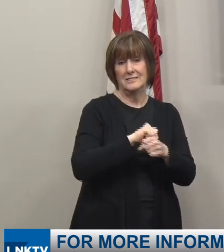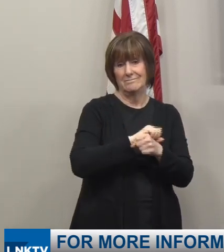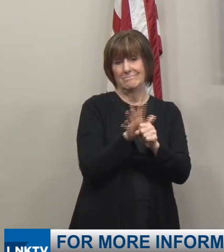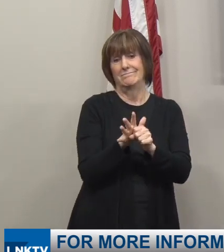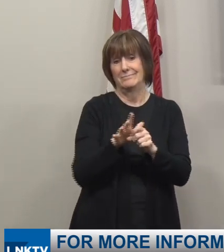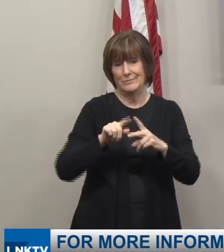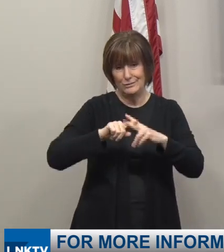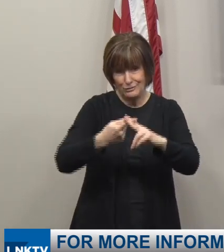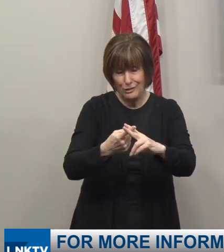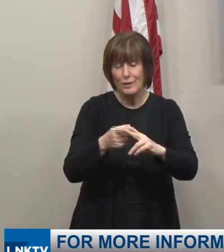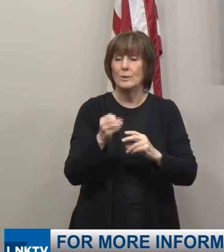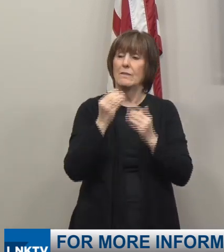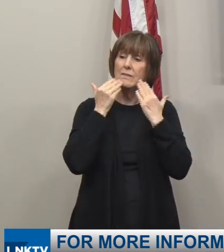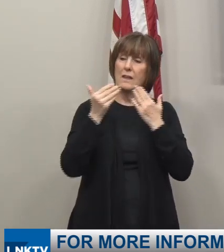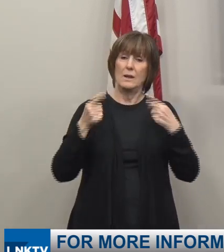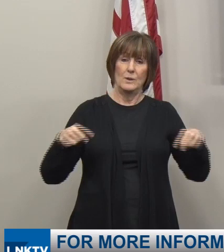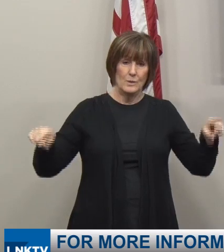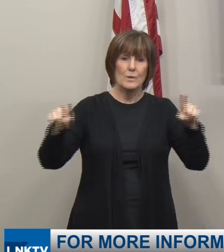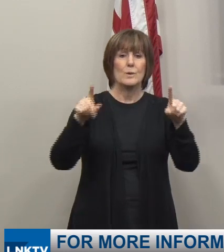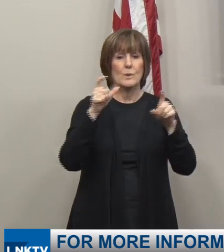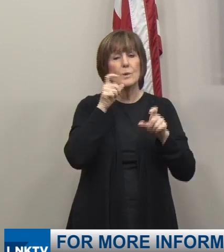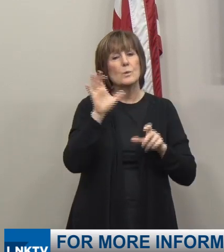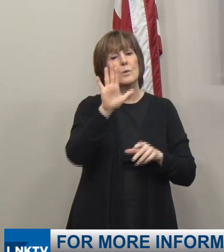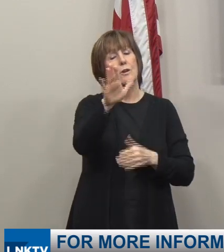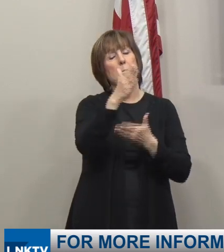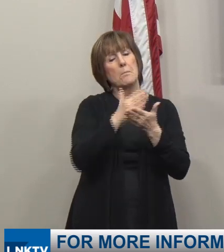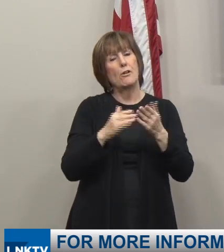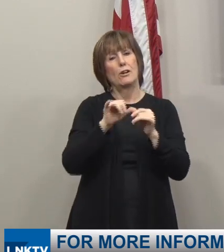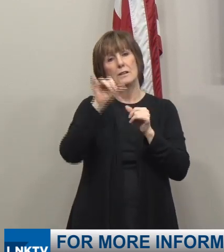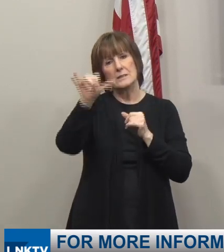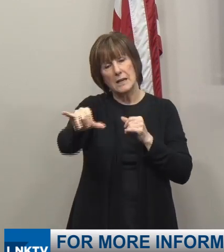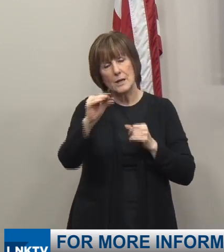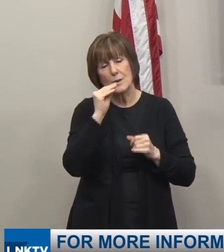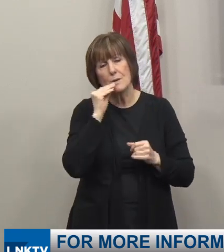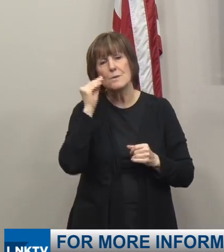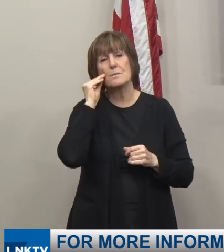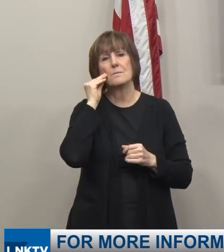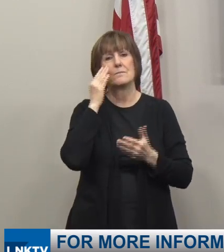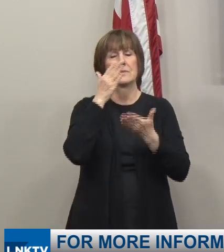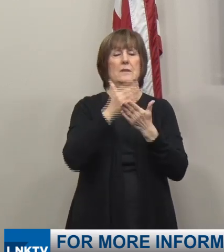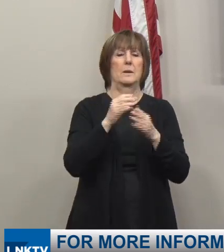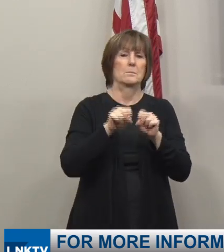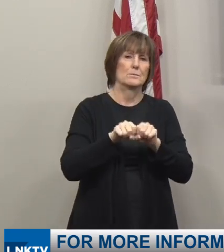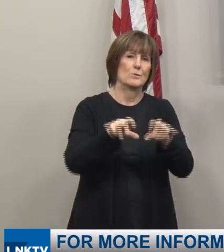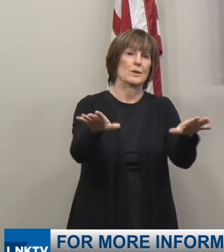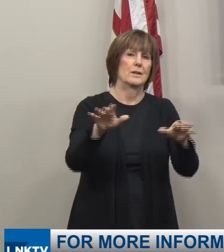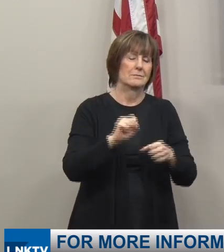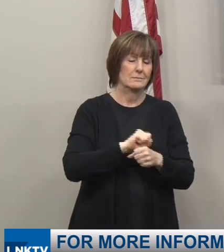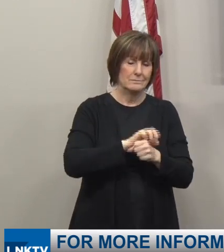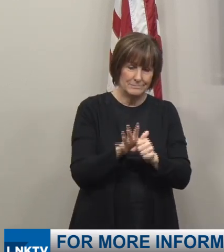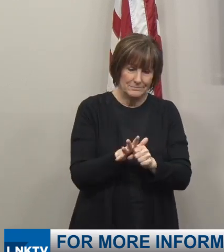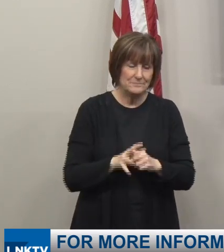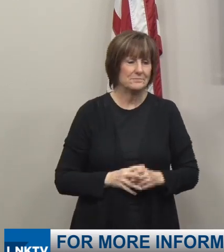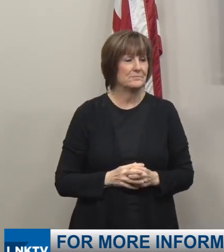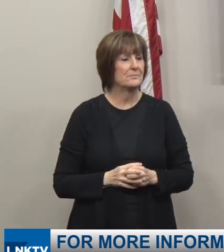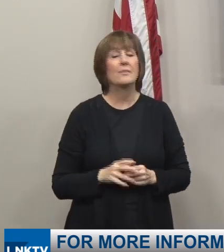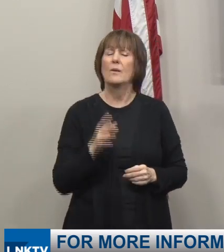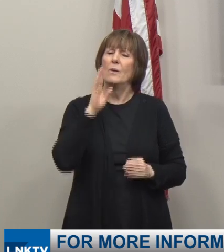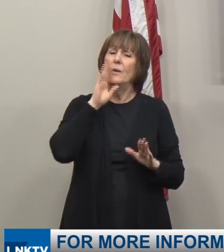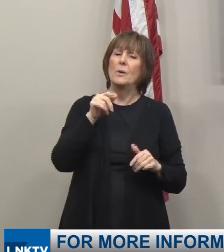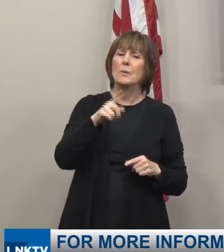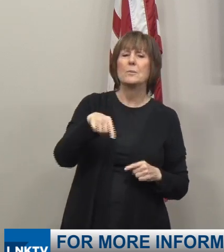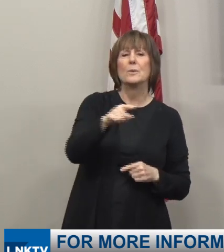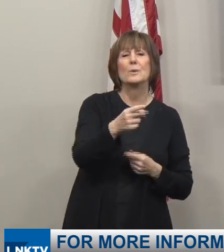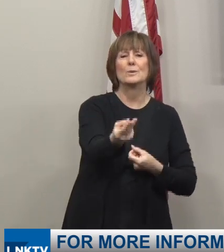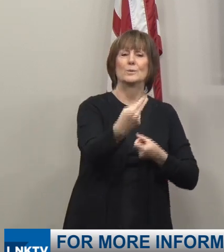pandemic began. So thank you to all of you who are doing your part to stay home and stop the spread of COVID-19. But I hope you will